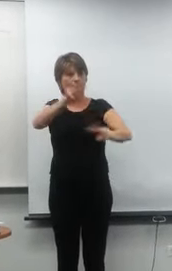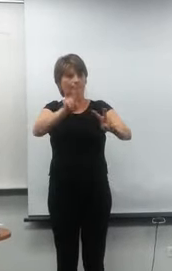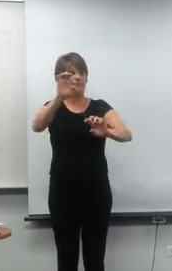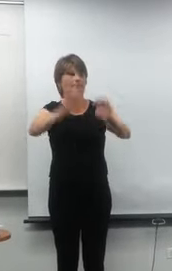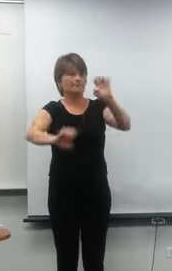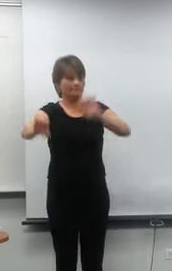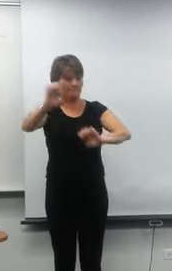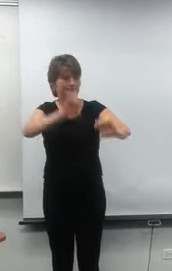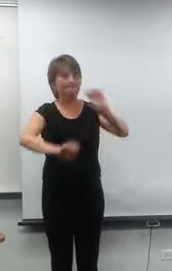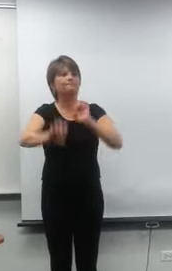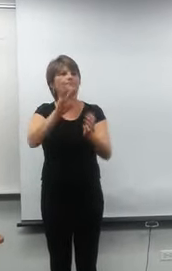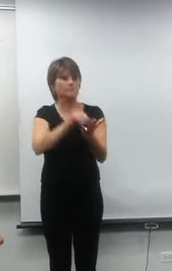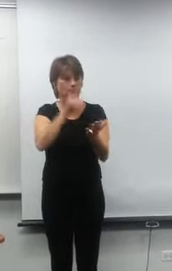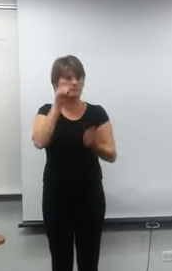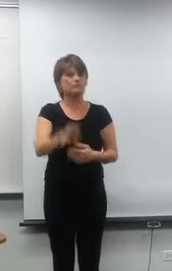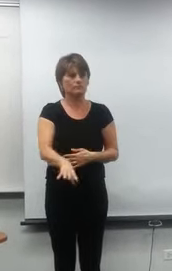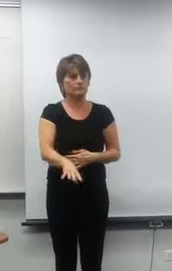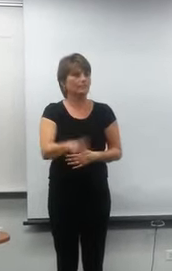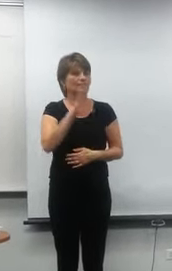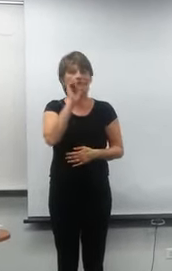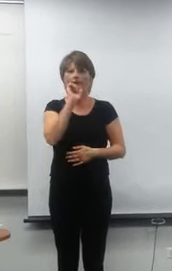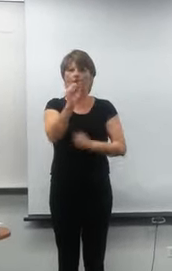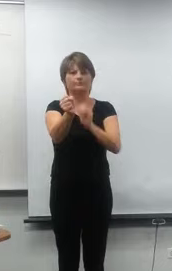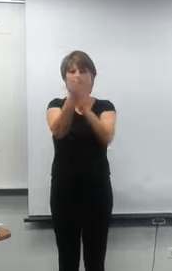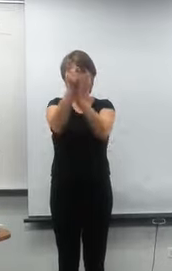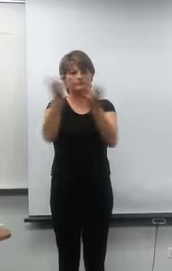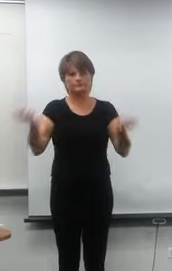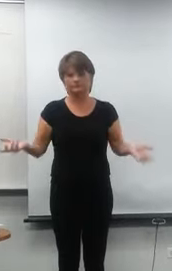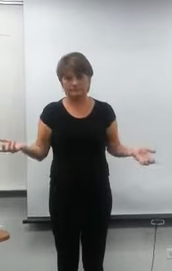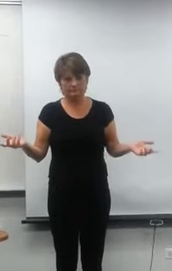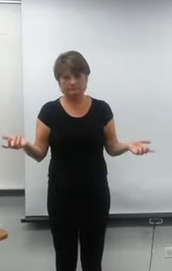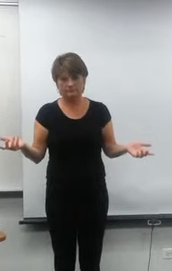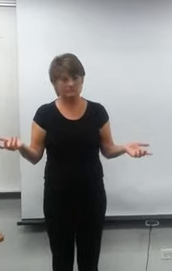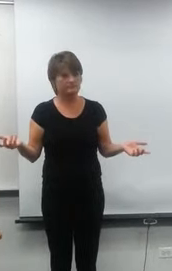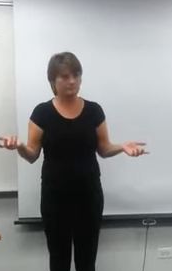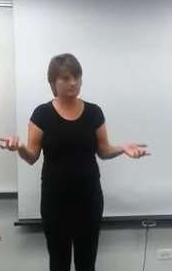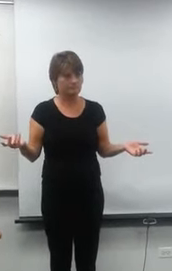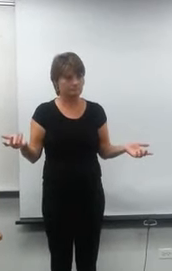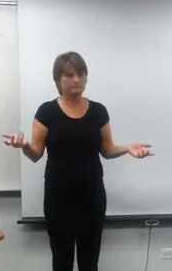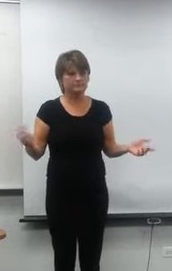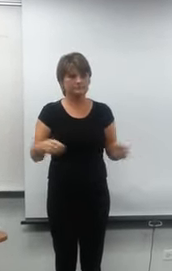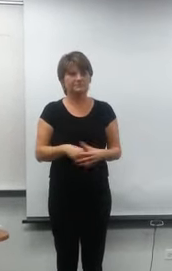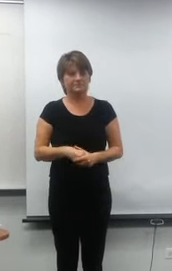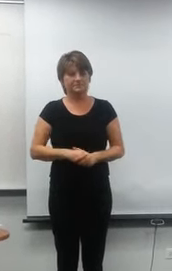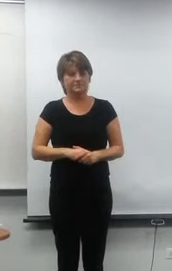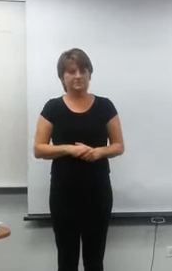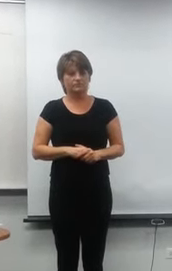So we're trying to step back and look at the evaluations more holistically for students, not just a very brief interaction.